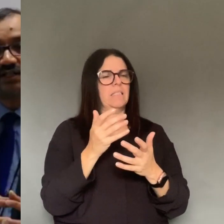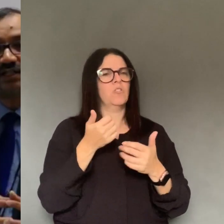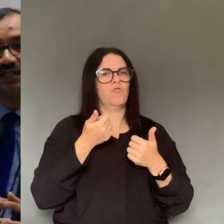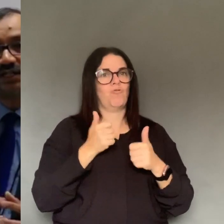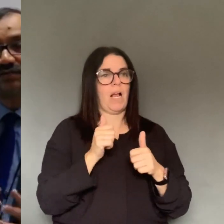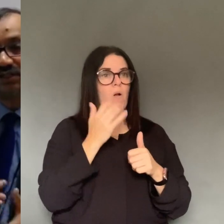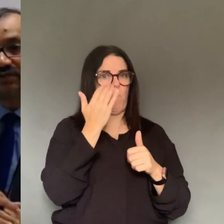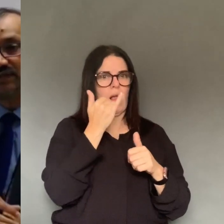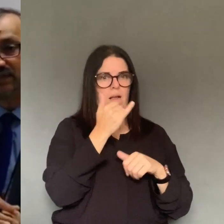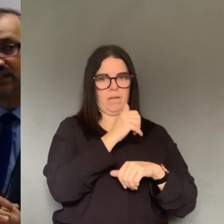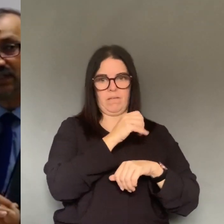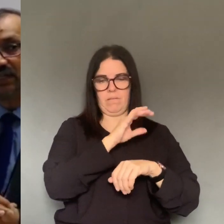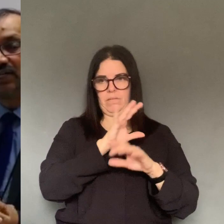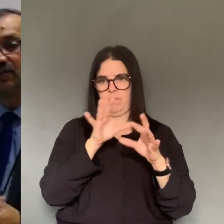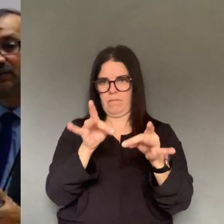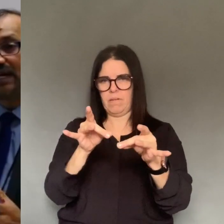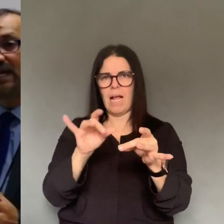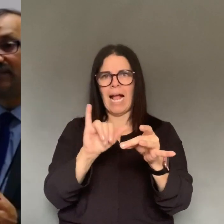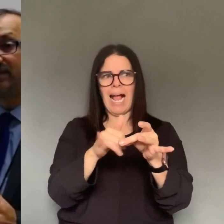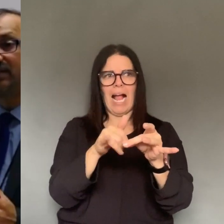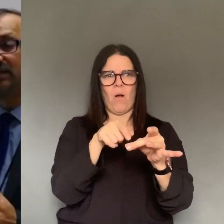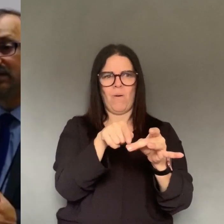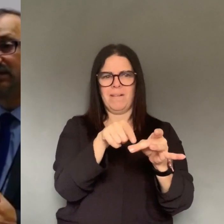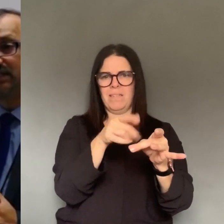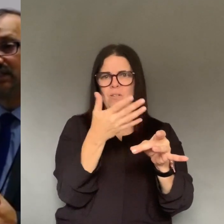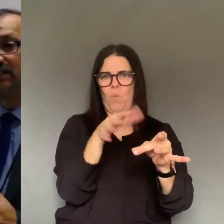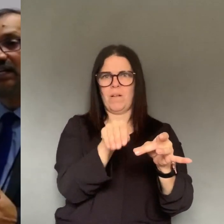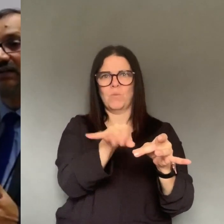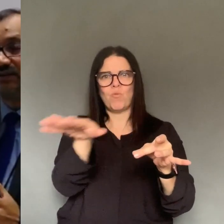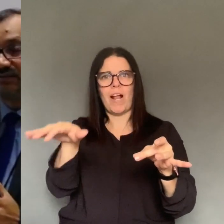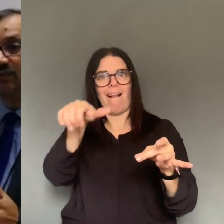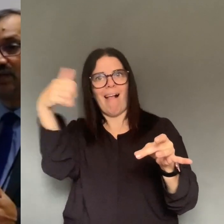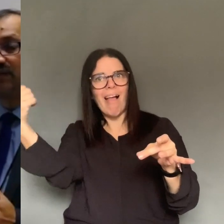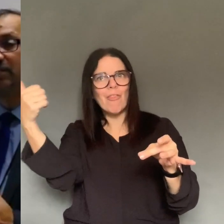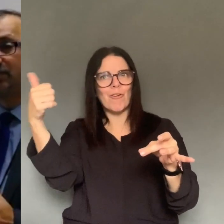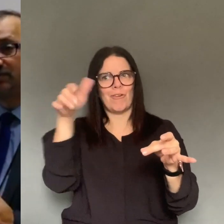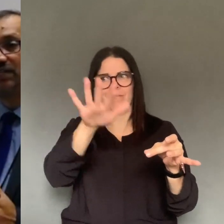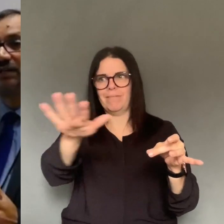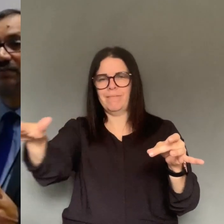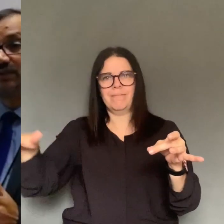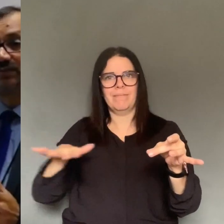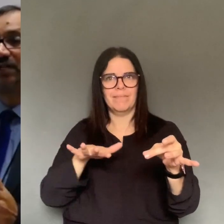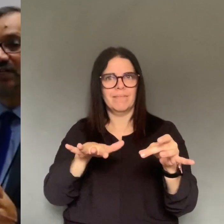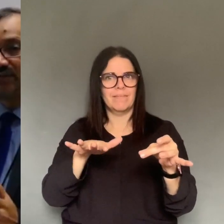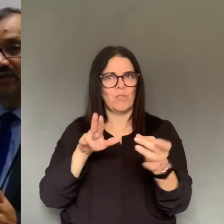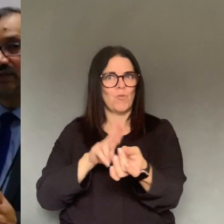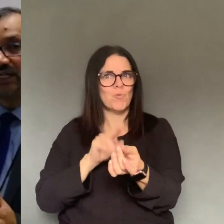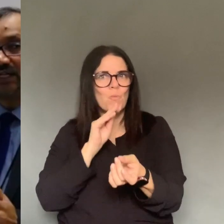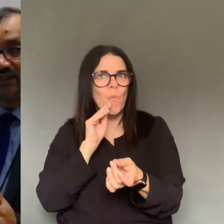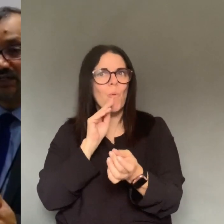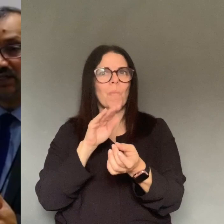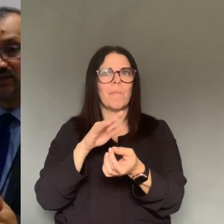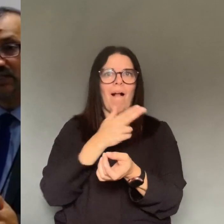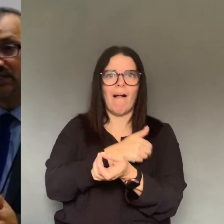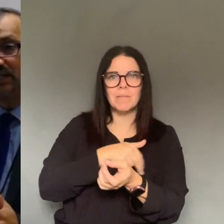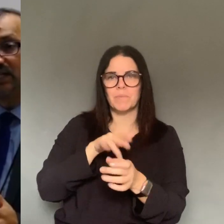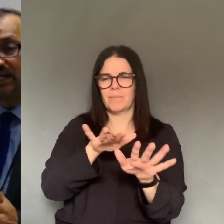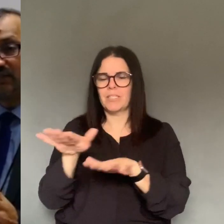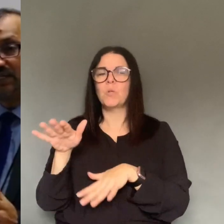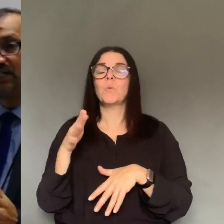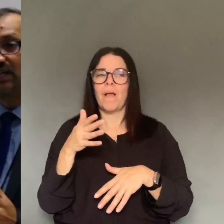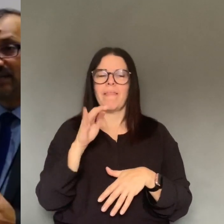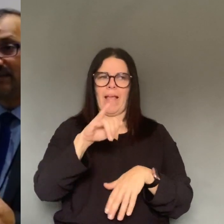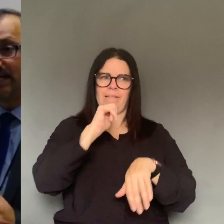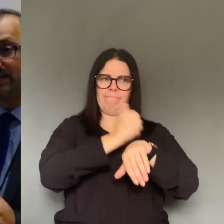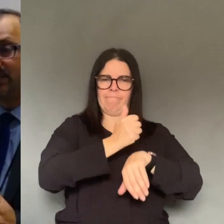we are containing it to the other facility. So that efforts are still there, and we want to make sure that people are following and adhering to it. And